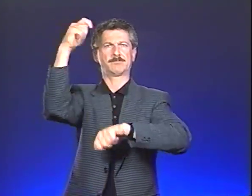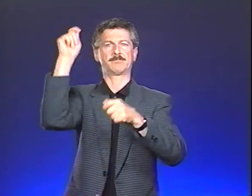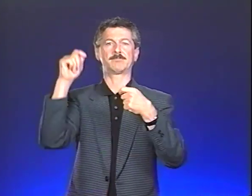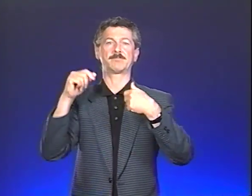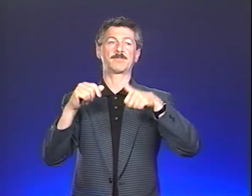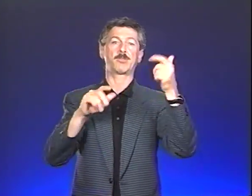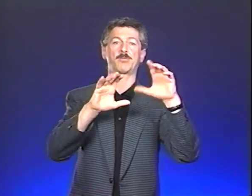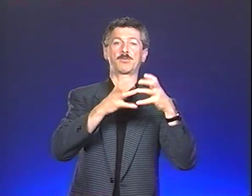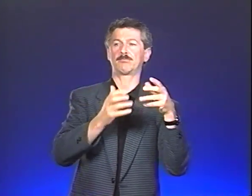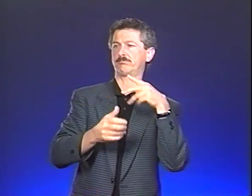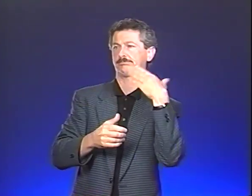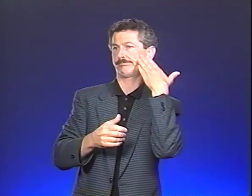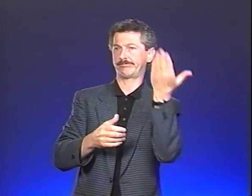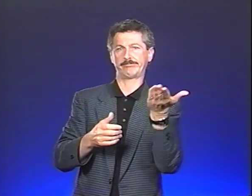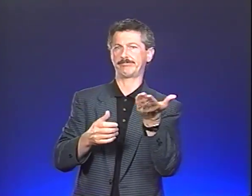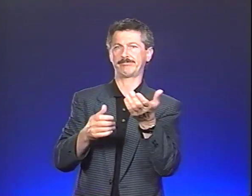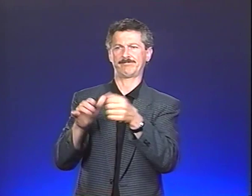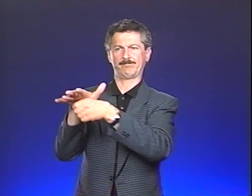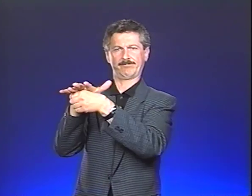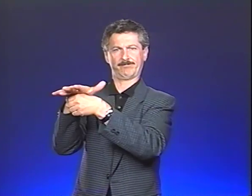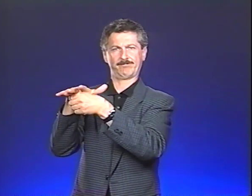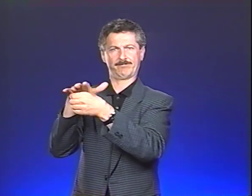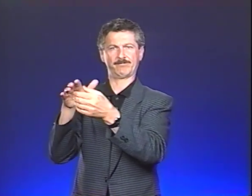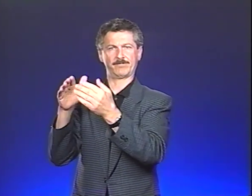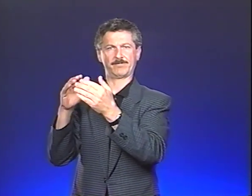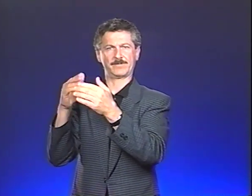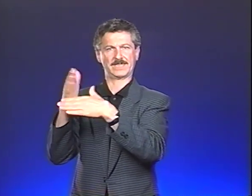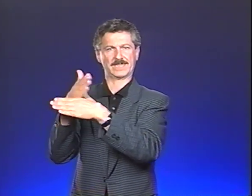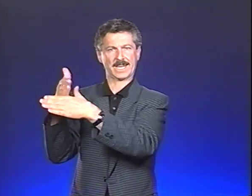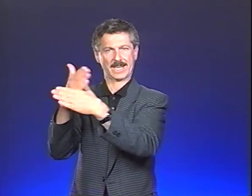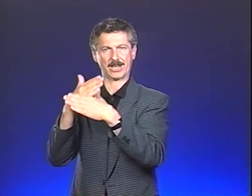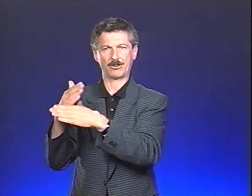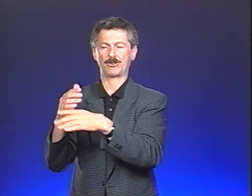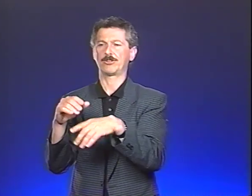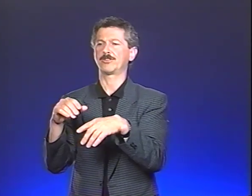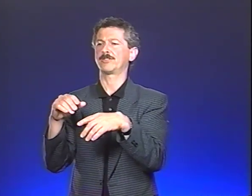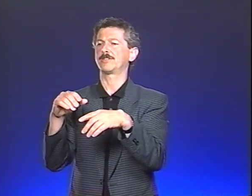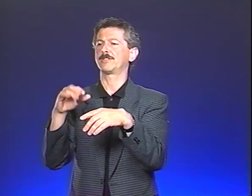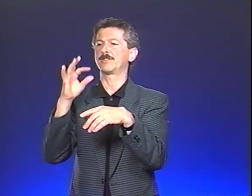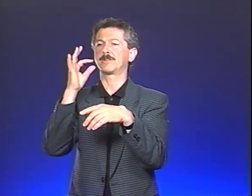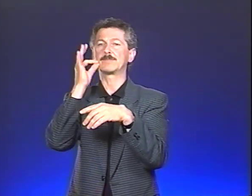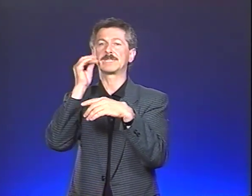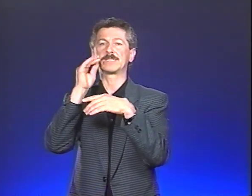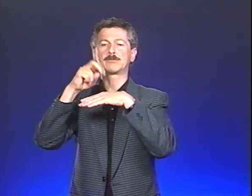Semaphore flags would be incomprehensible to people who do not understand the meanings behind the symbols and how they're used.